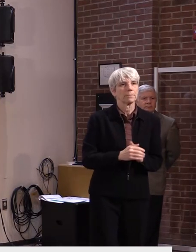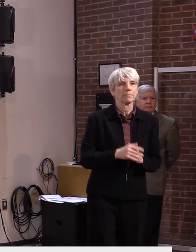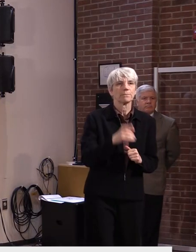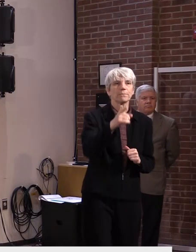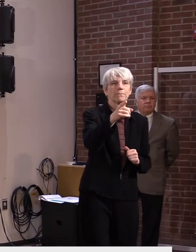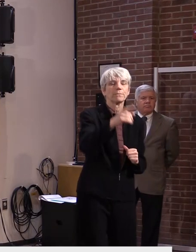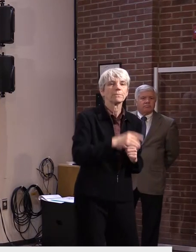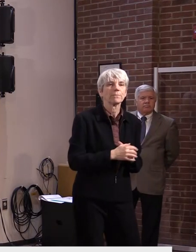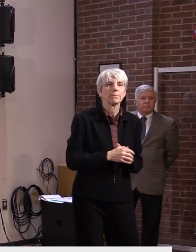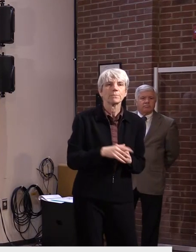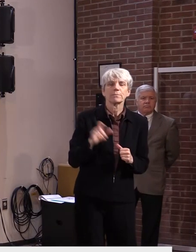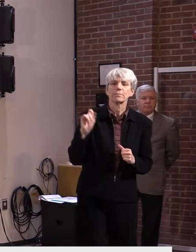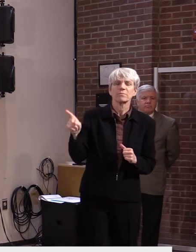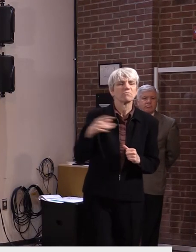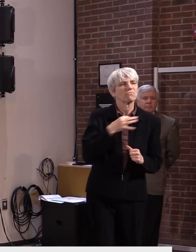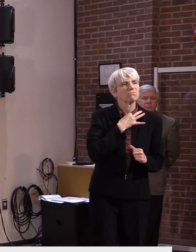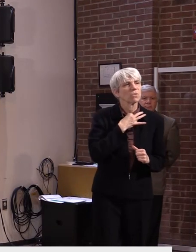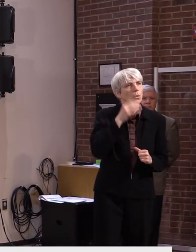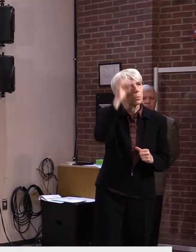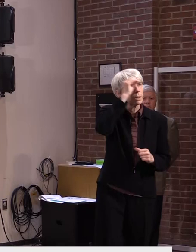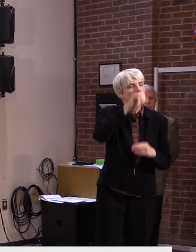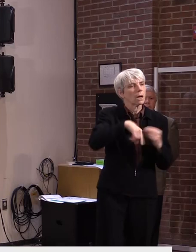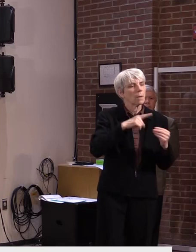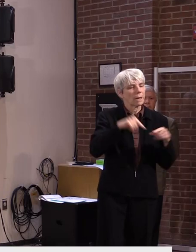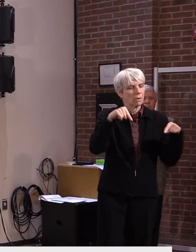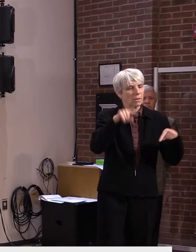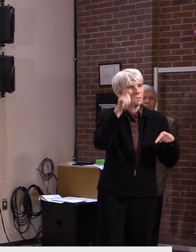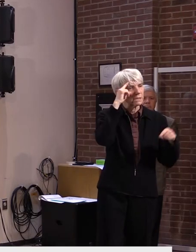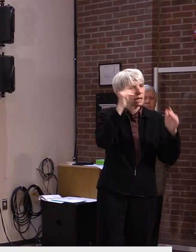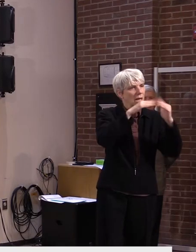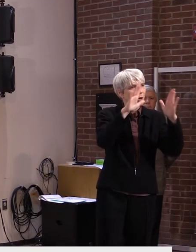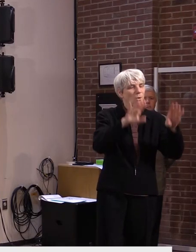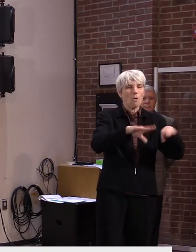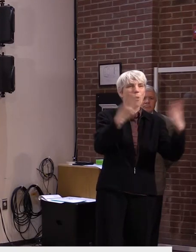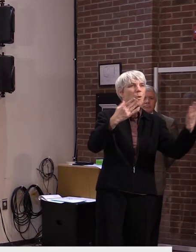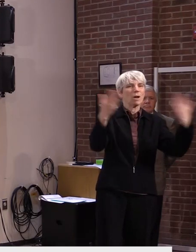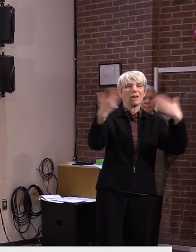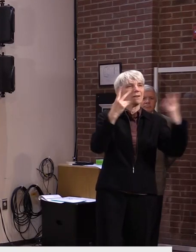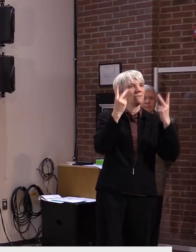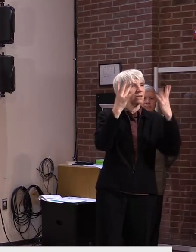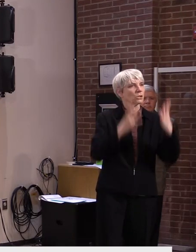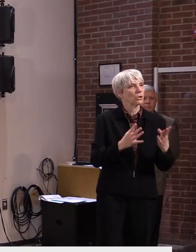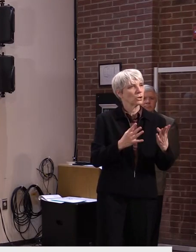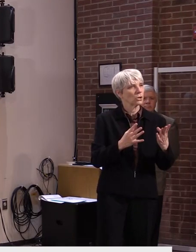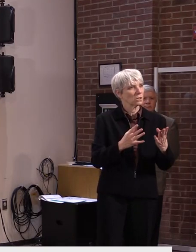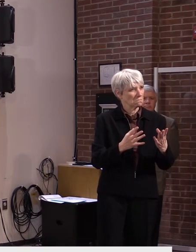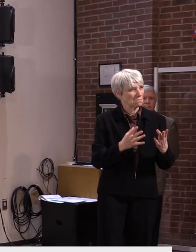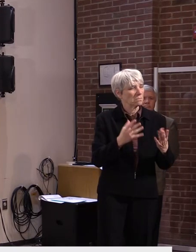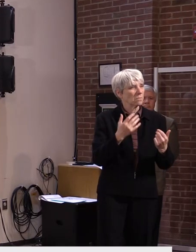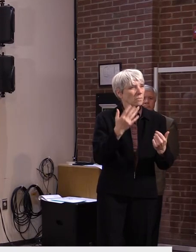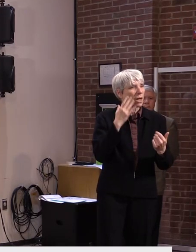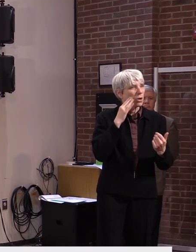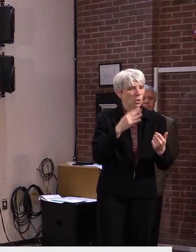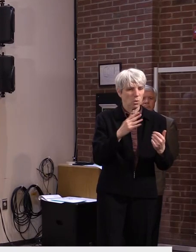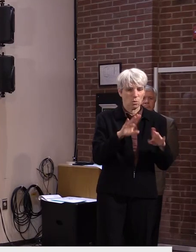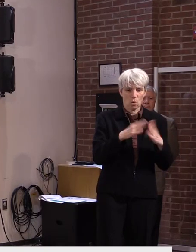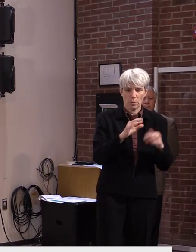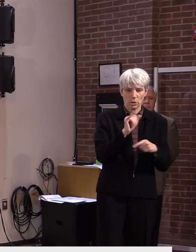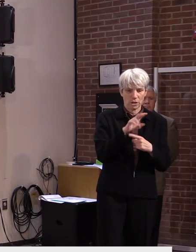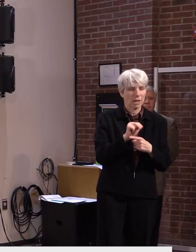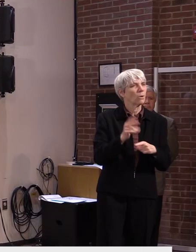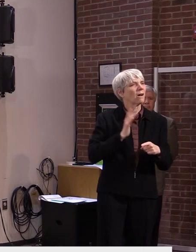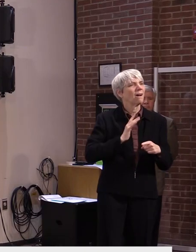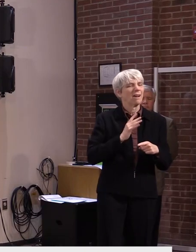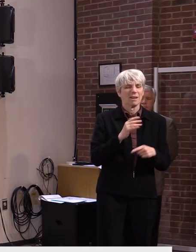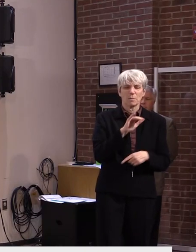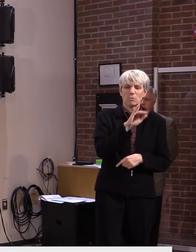What's your take on reopening the State House to the public this upcoming session? I know that maybe it seemed like a bit more of a certainty early in the summer, and I know